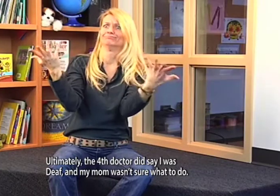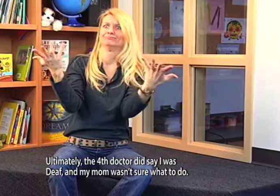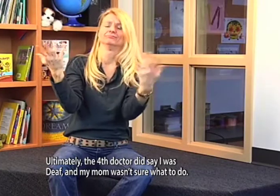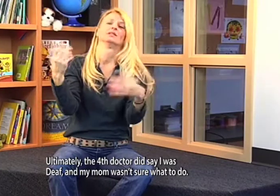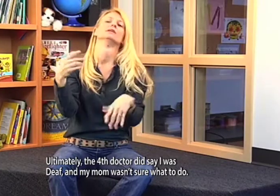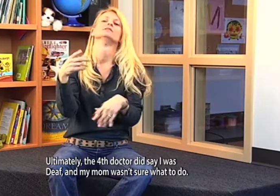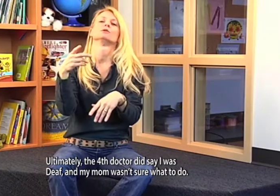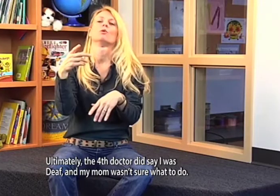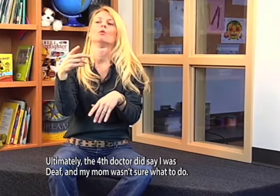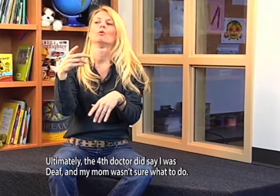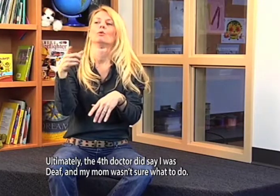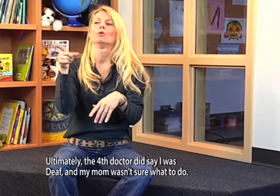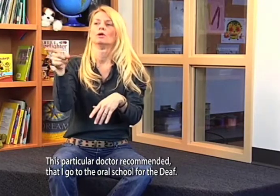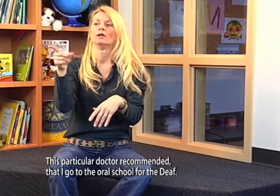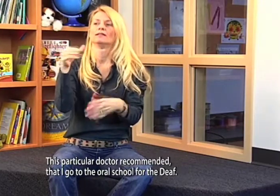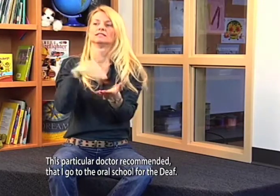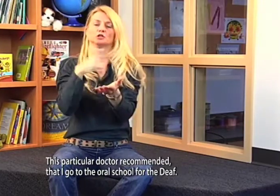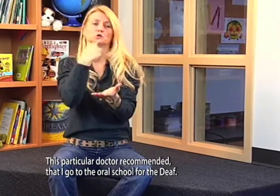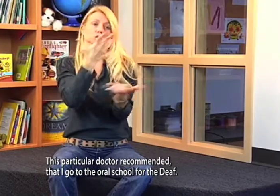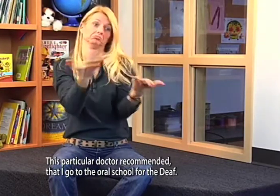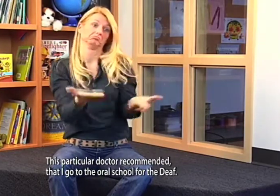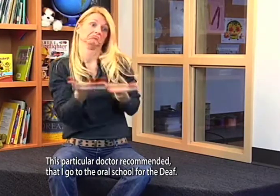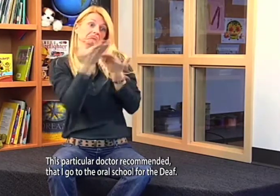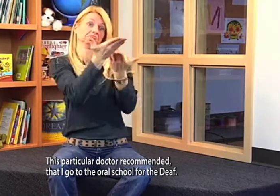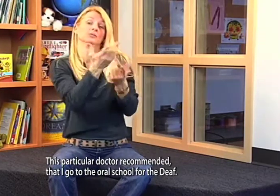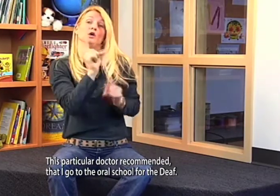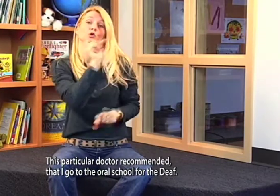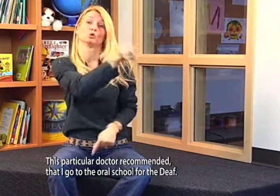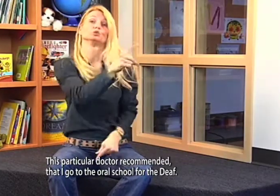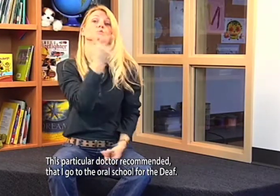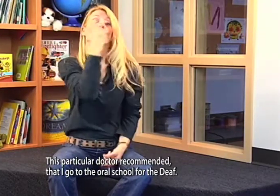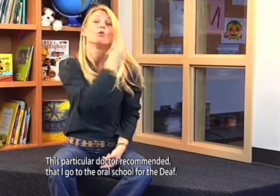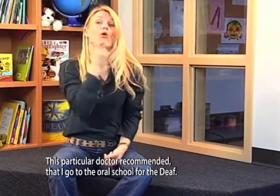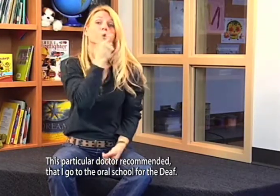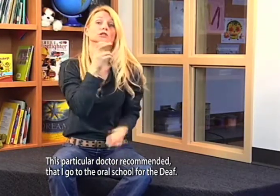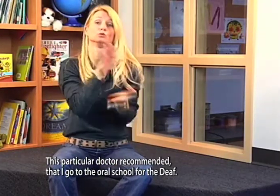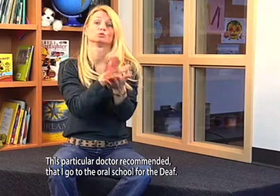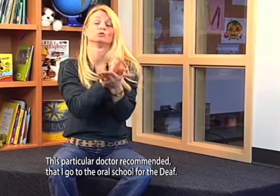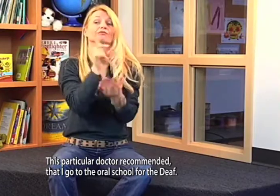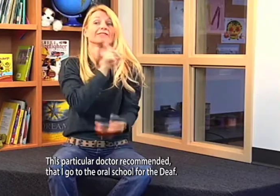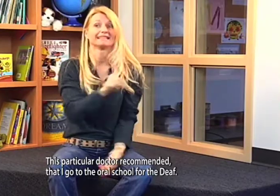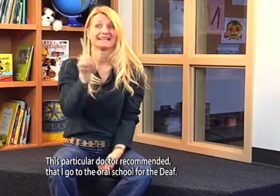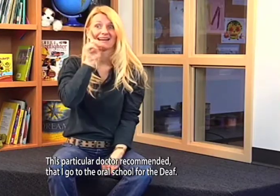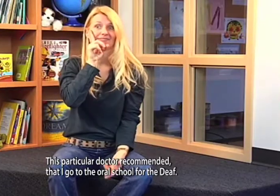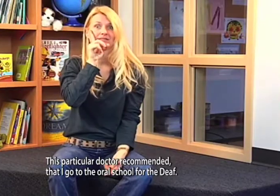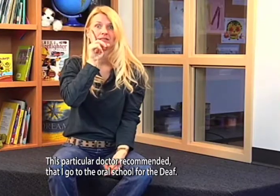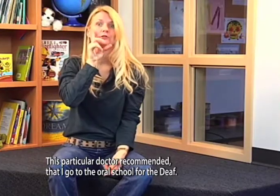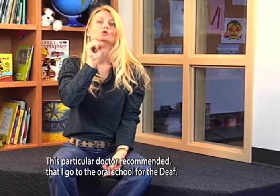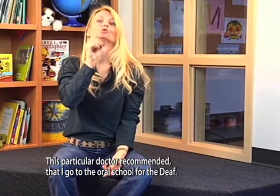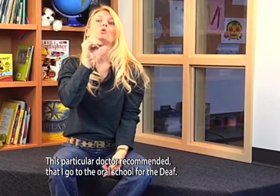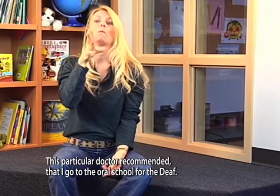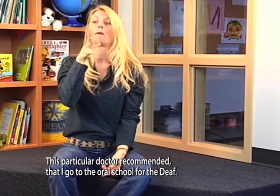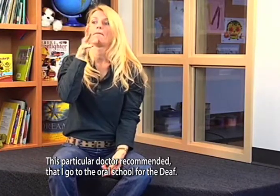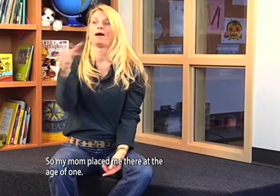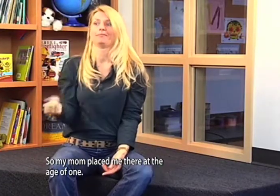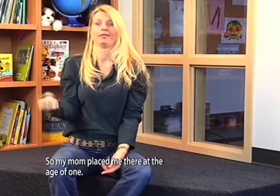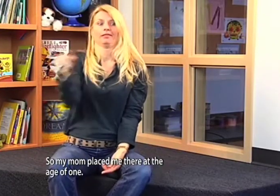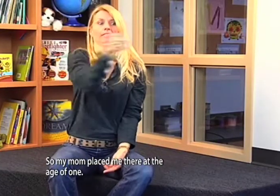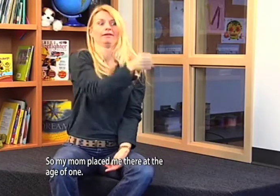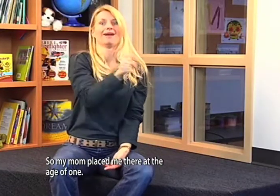my mom wasn't sure what to do. This particular doctor recommended that I go to the oral school for the deaf. So my mom placed me there at the